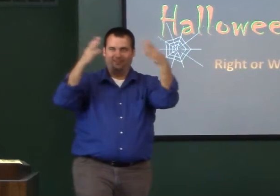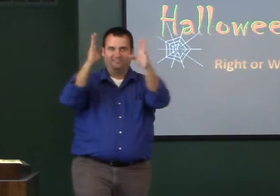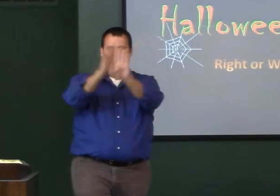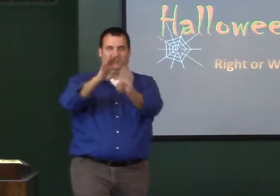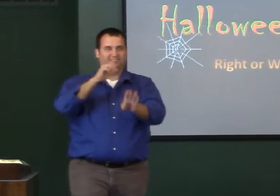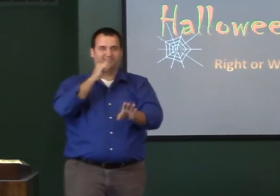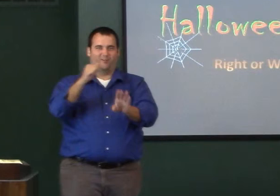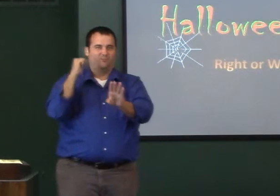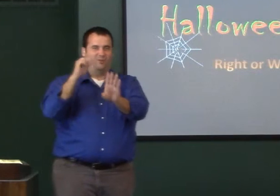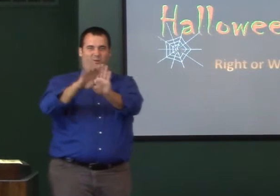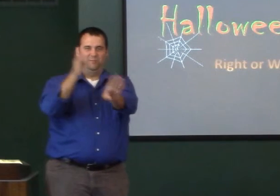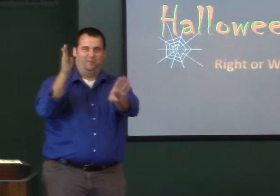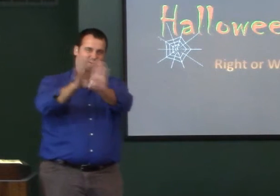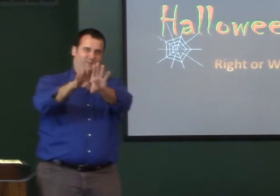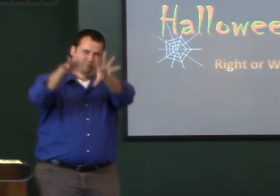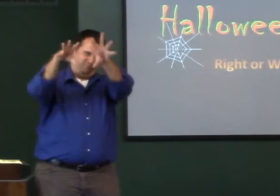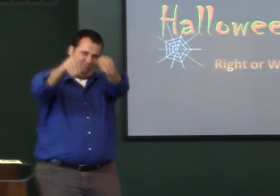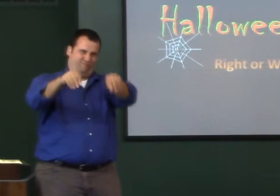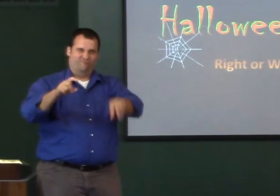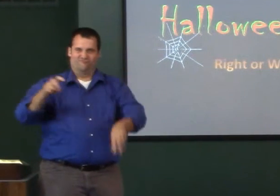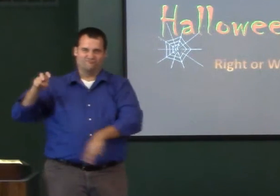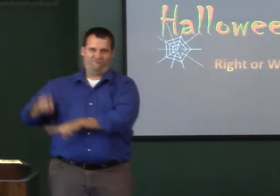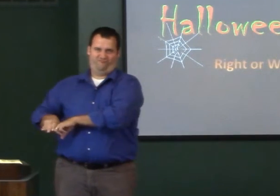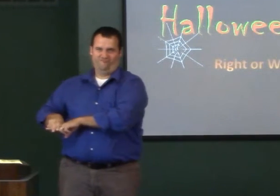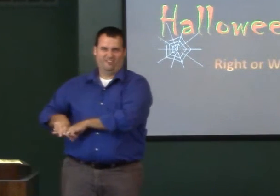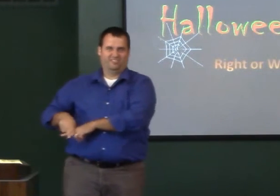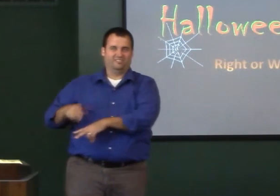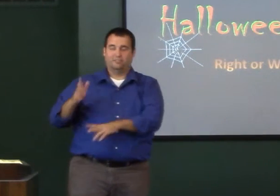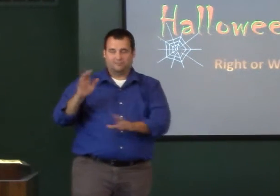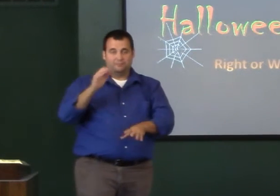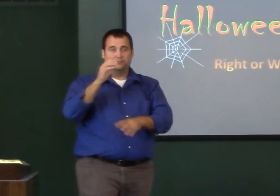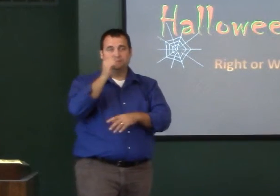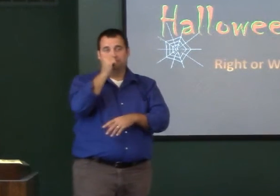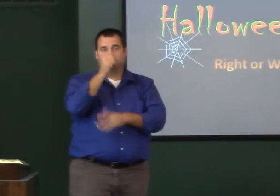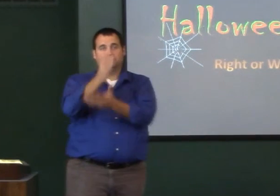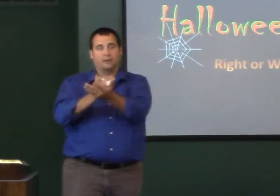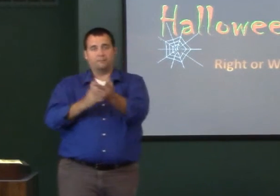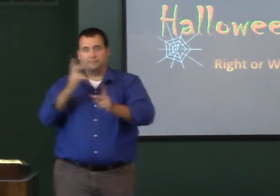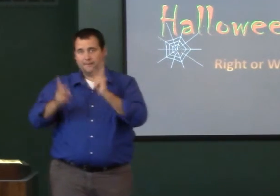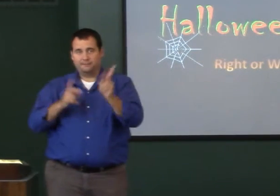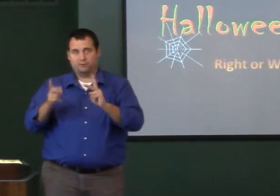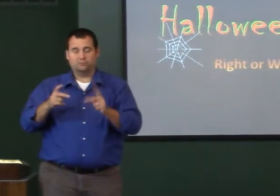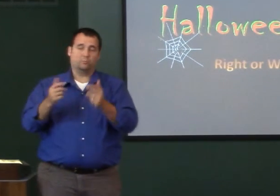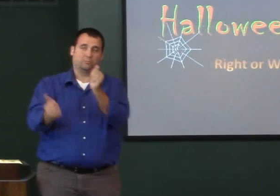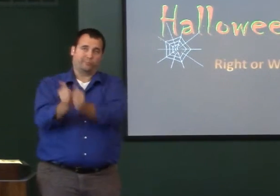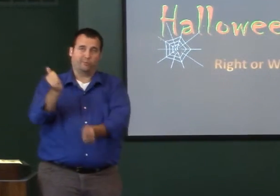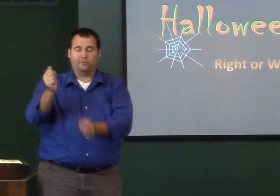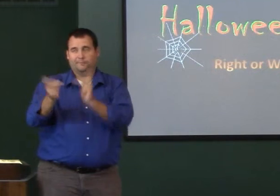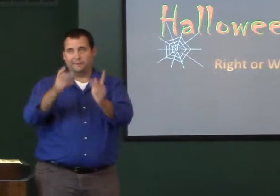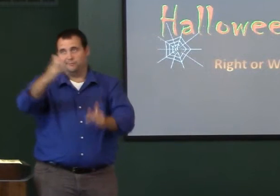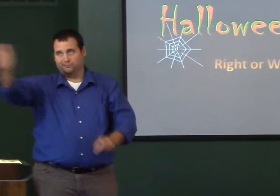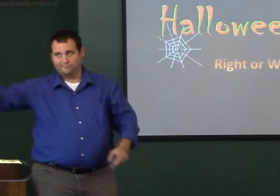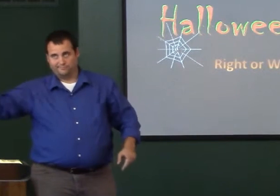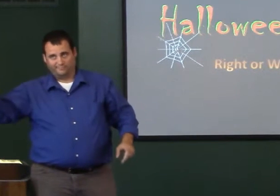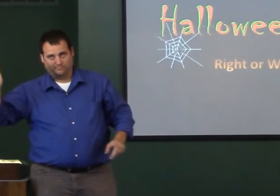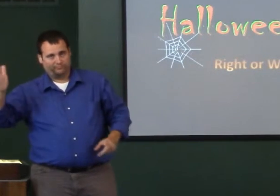So I never open my door, I turn off my lights, and I so but something most